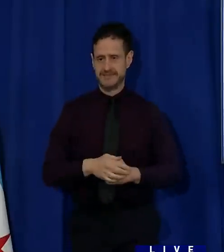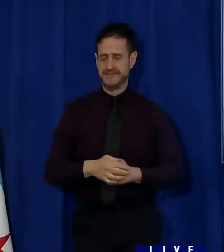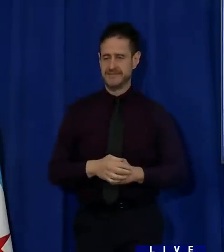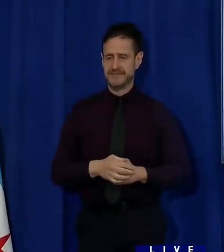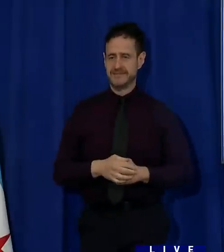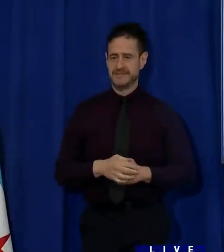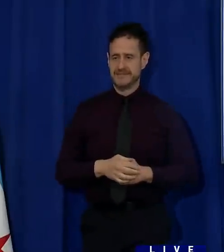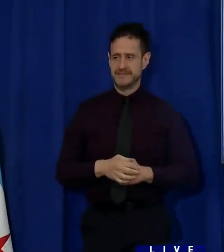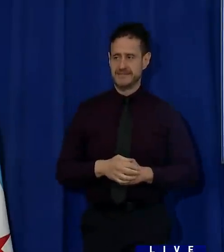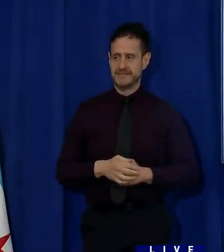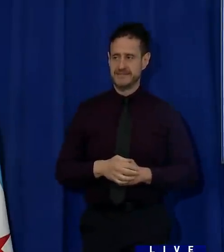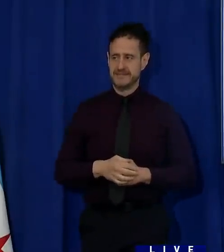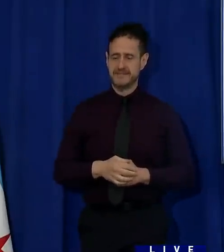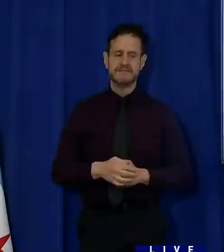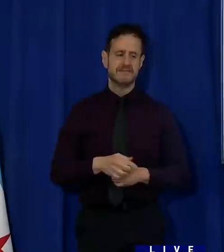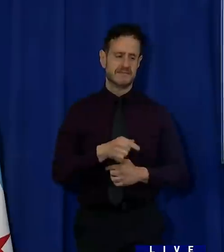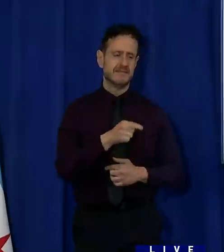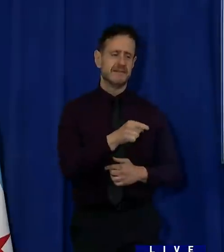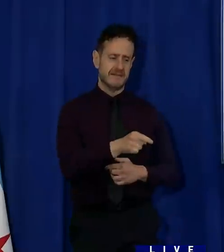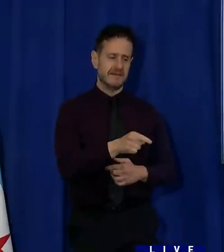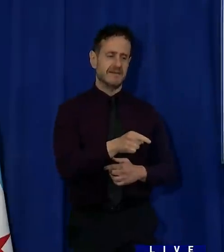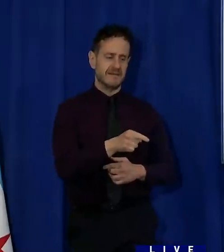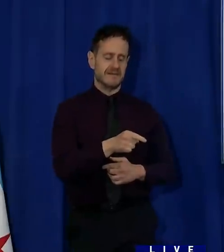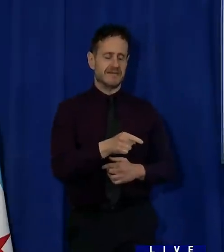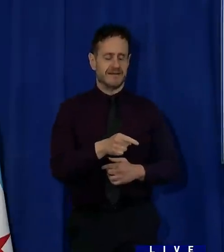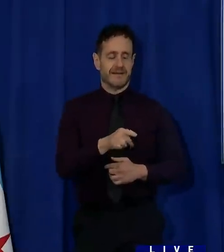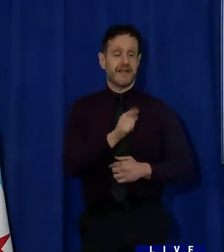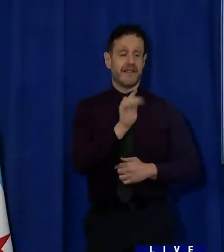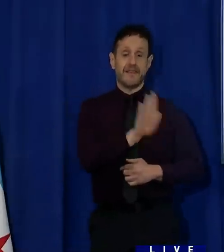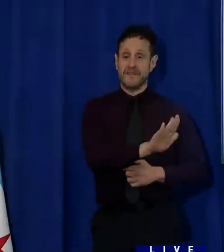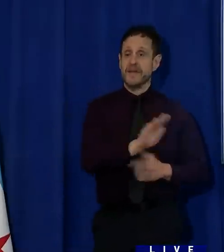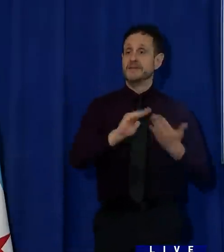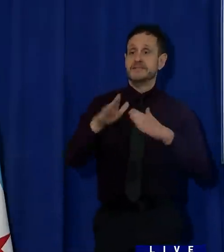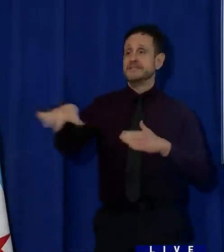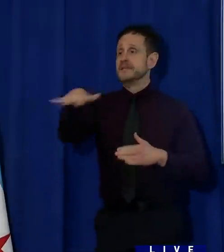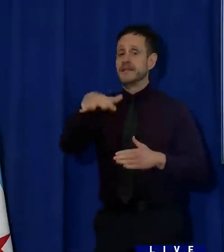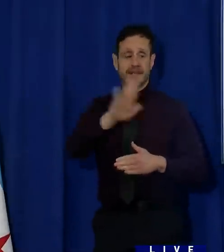And they let the entire city and the department down.